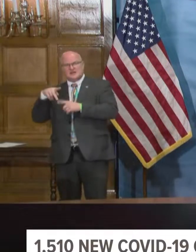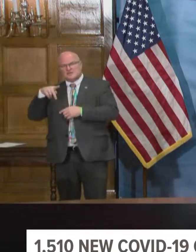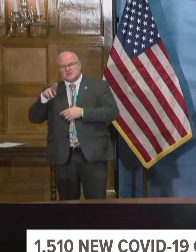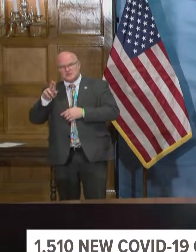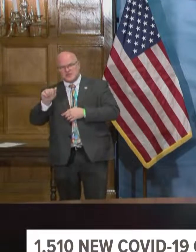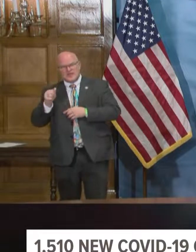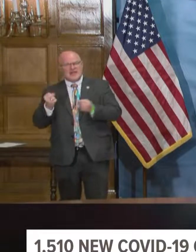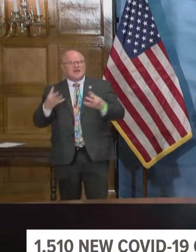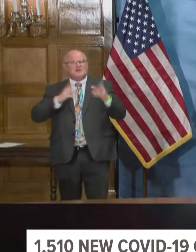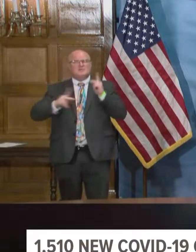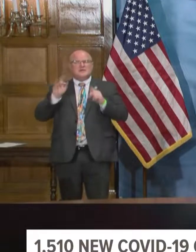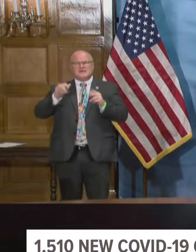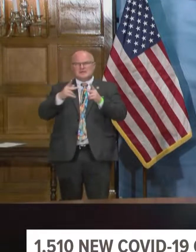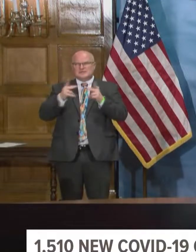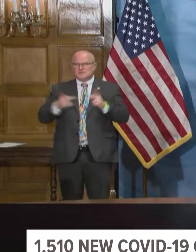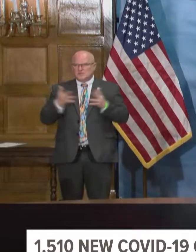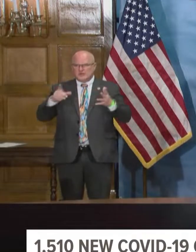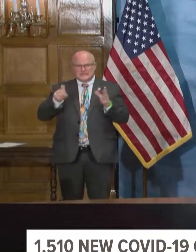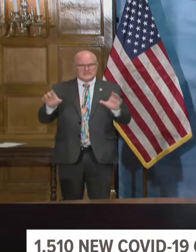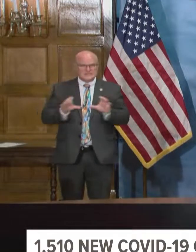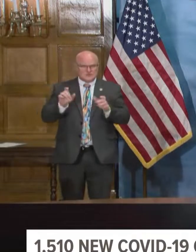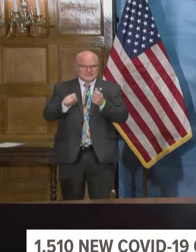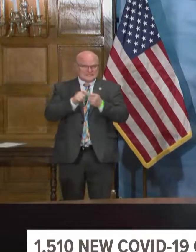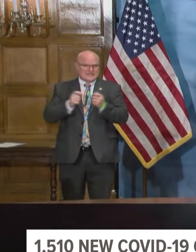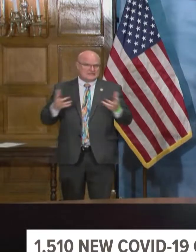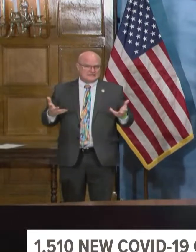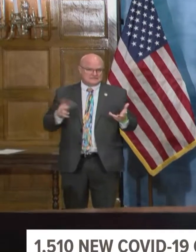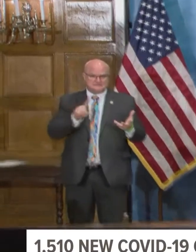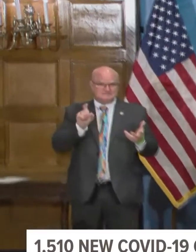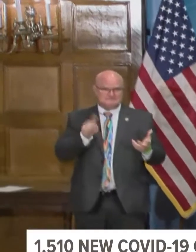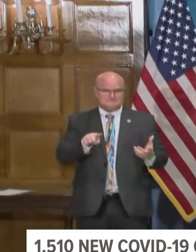position and what do they need to do exactly?